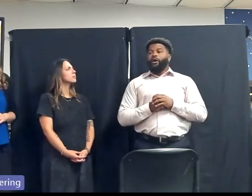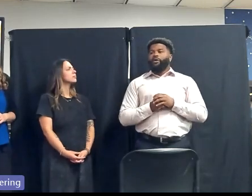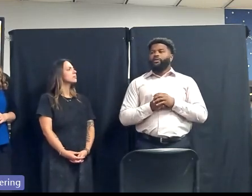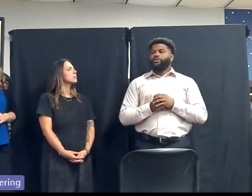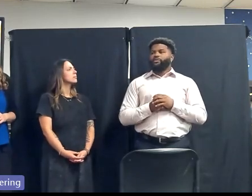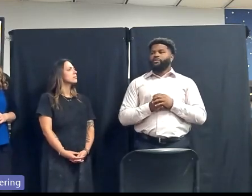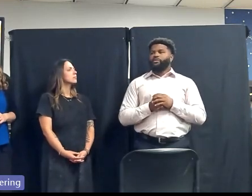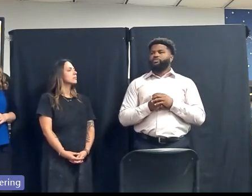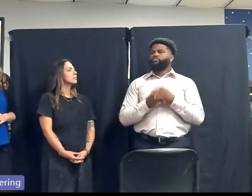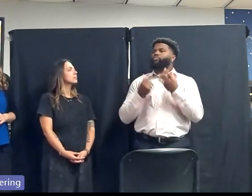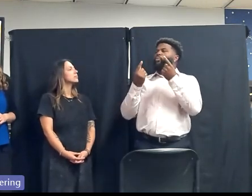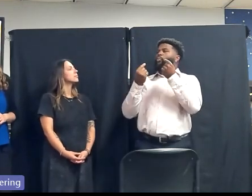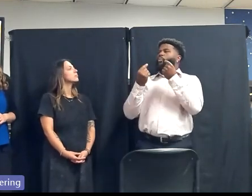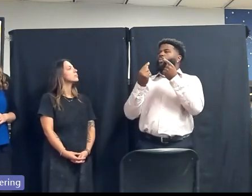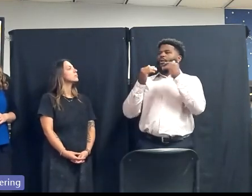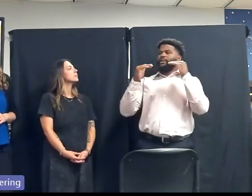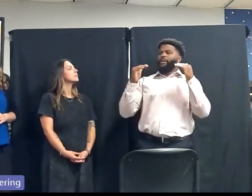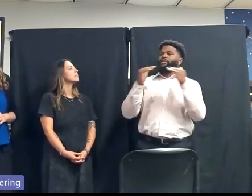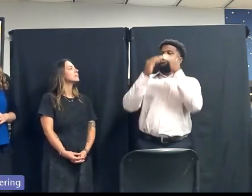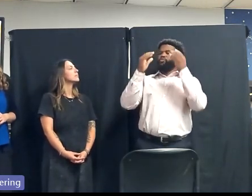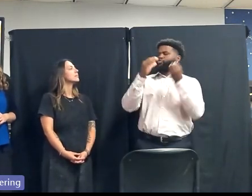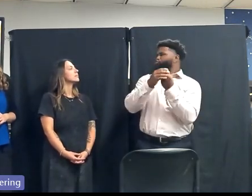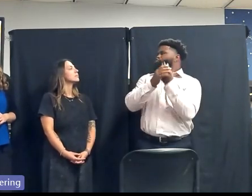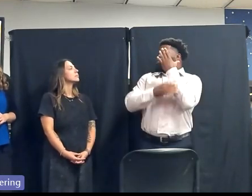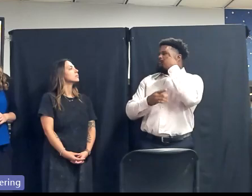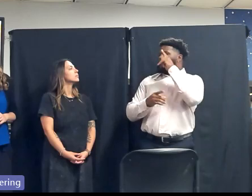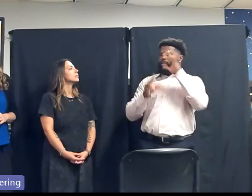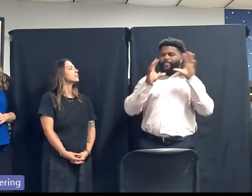what constitutes growth in each of these categories?